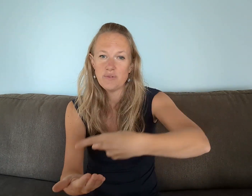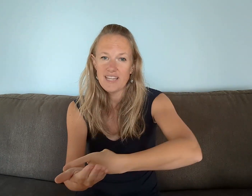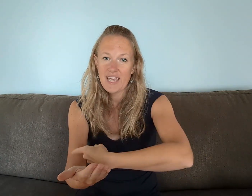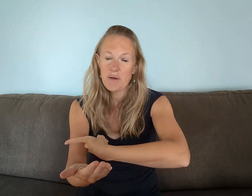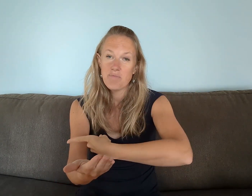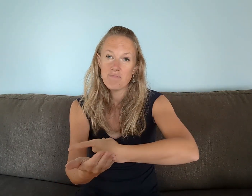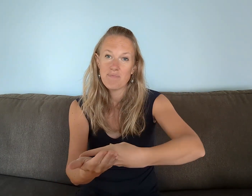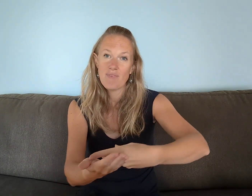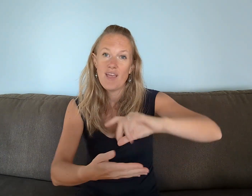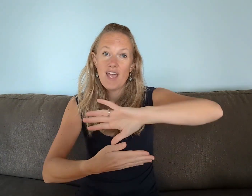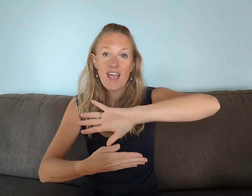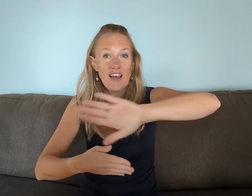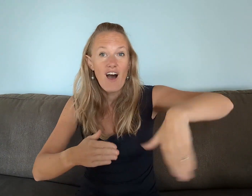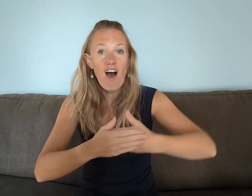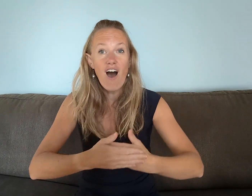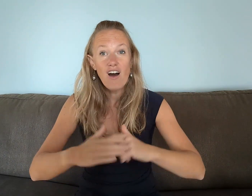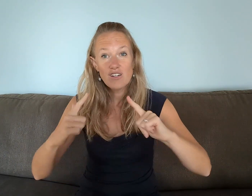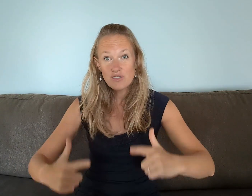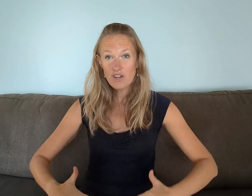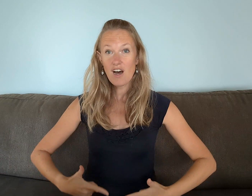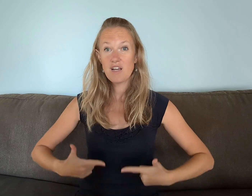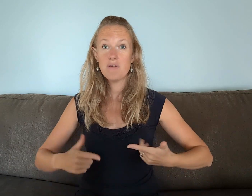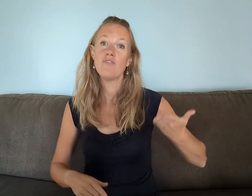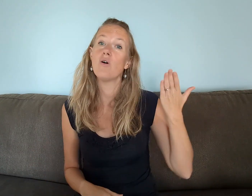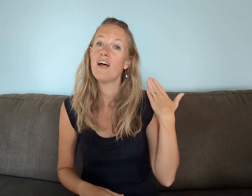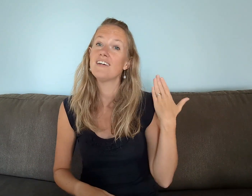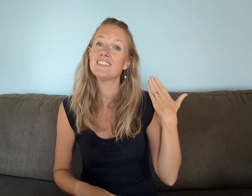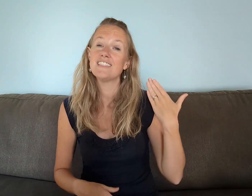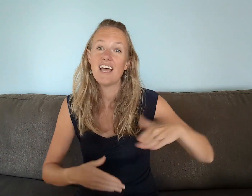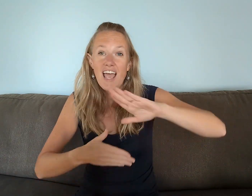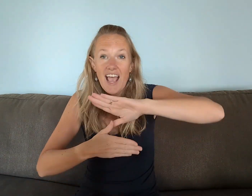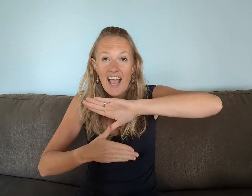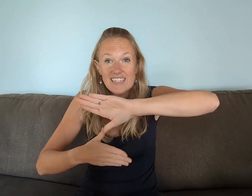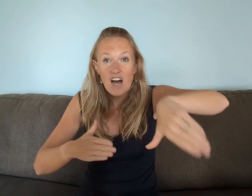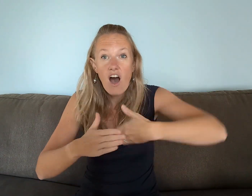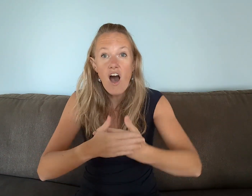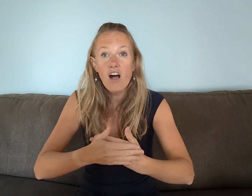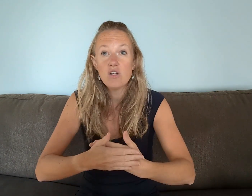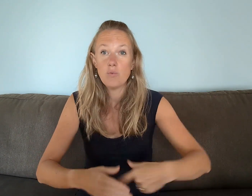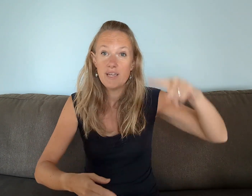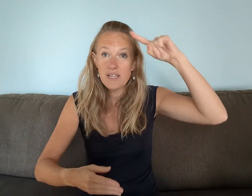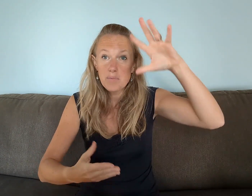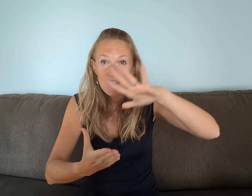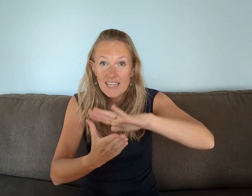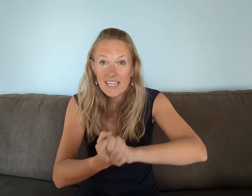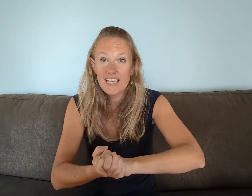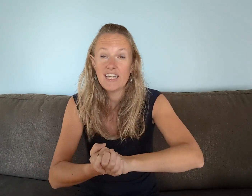the Lamb, and all who've gone before us and all who will